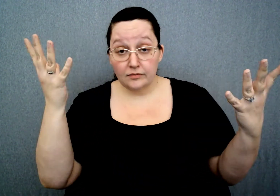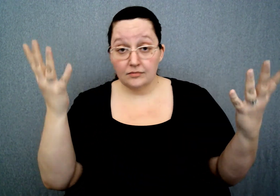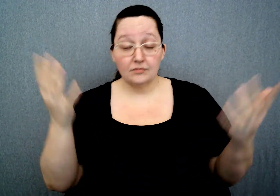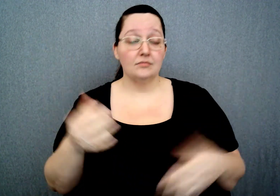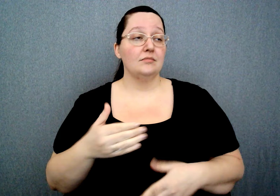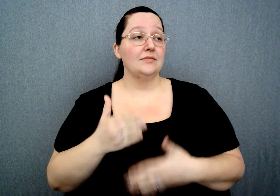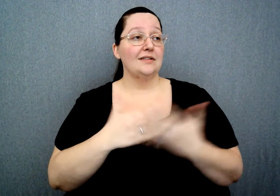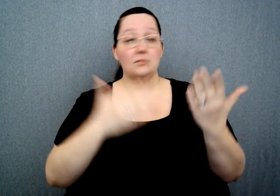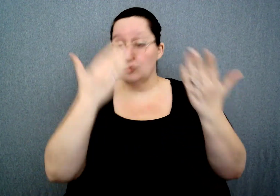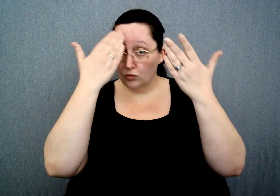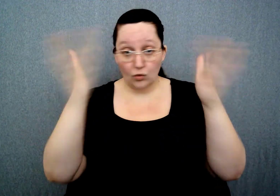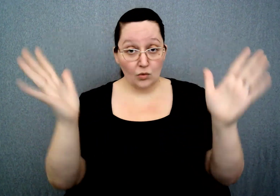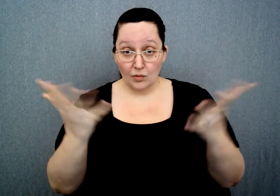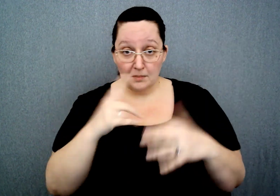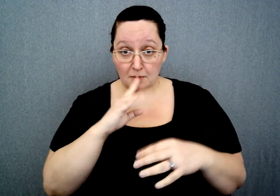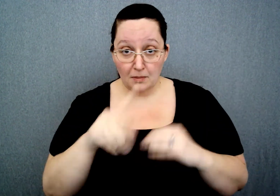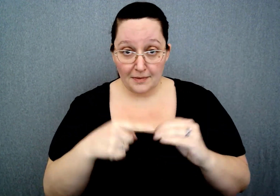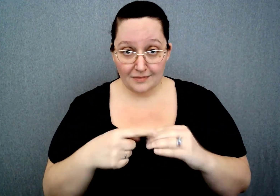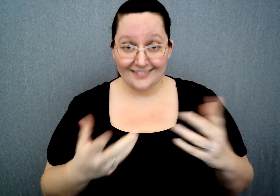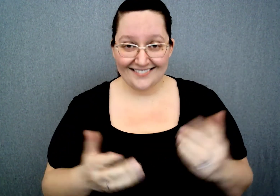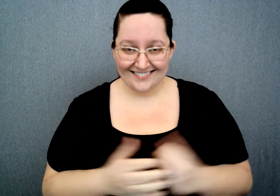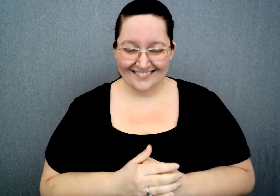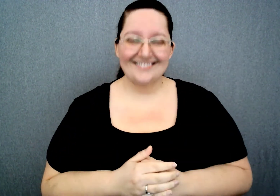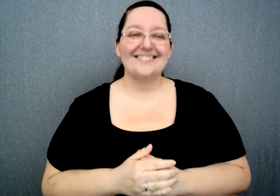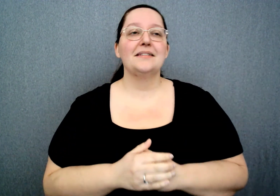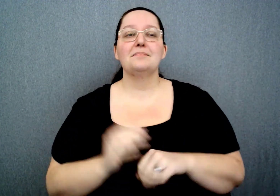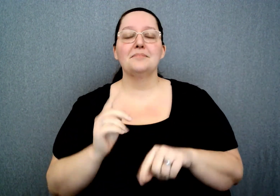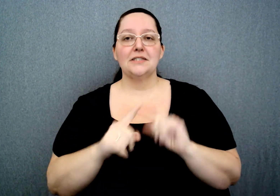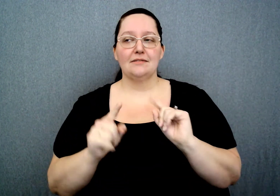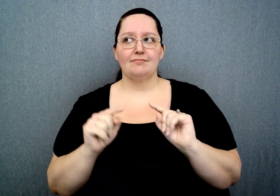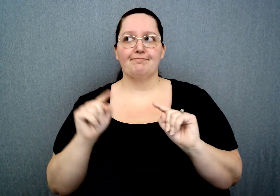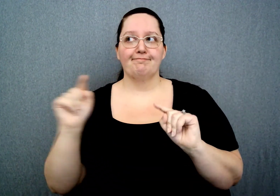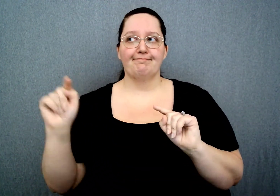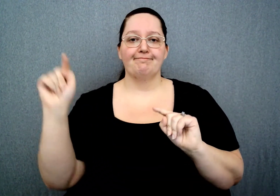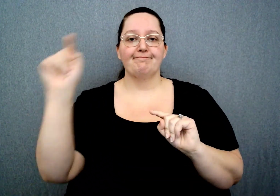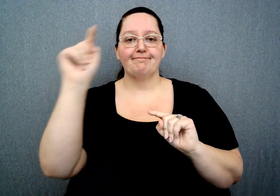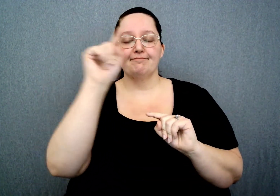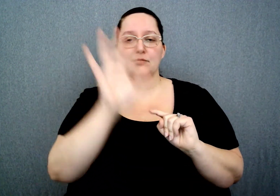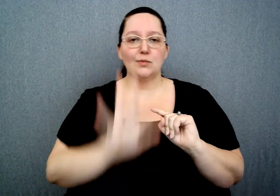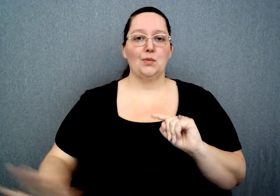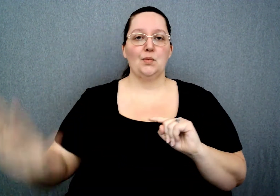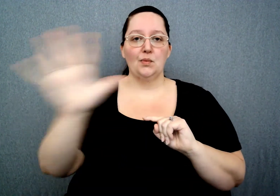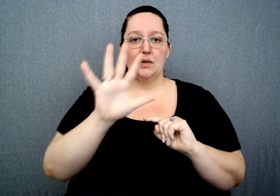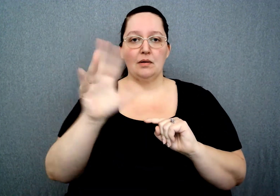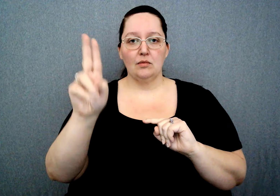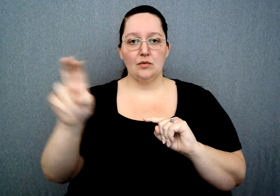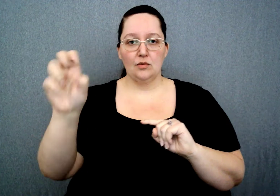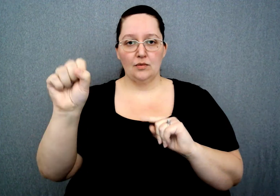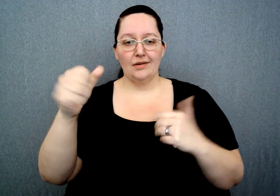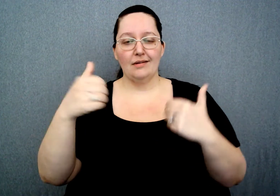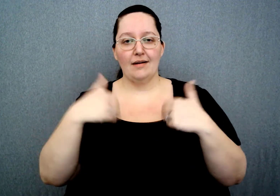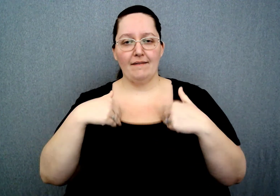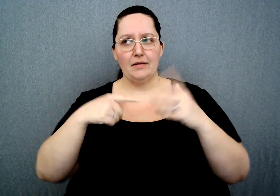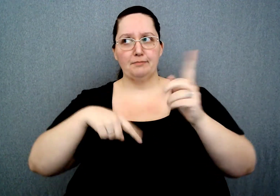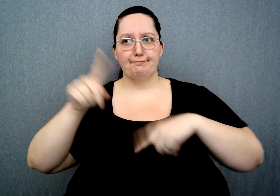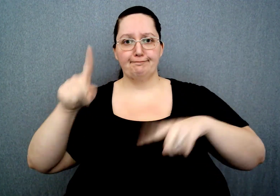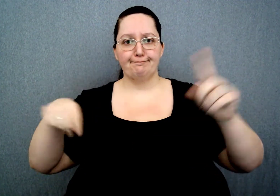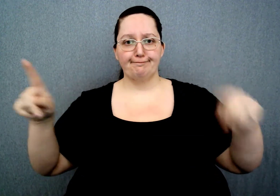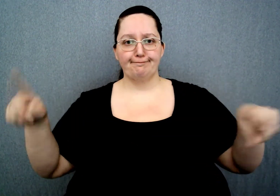Some honestly don't care. Some have no idea what I'm talking about. But based on where you are in the